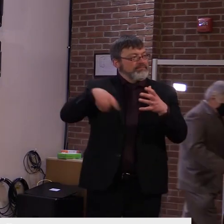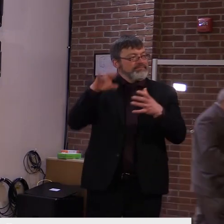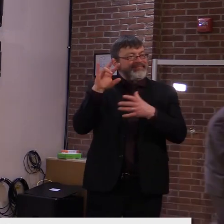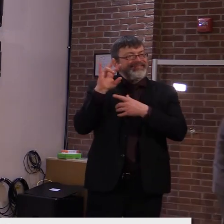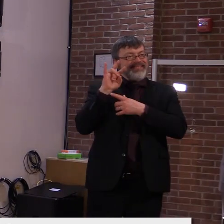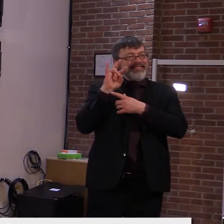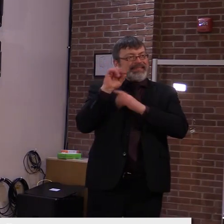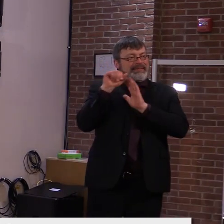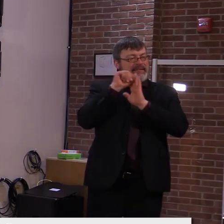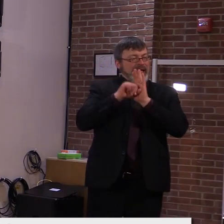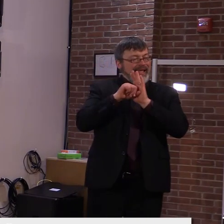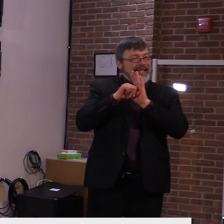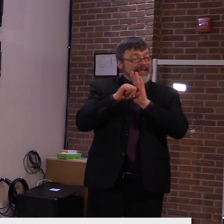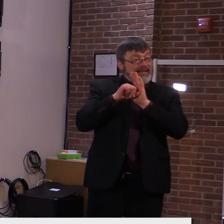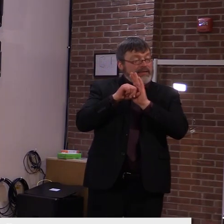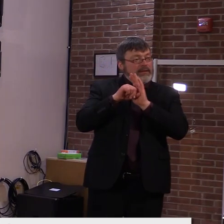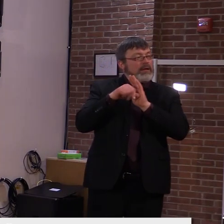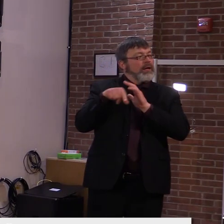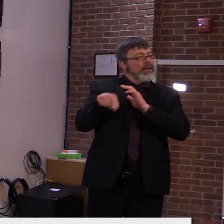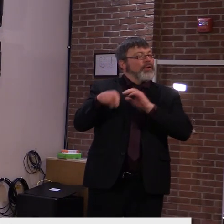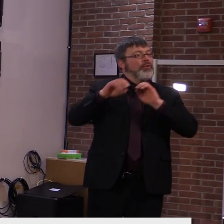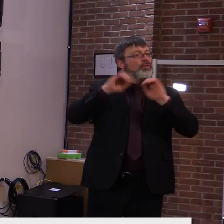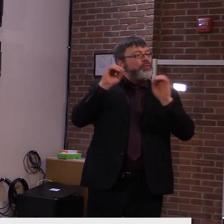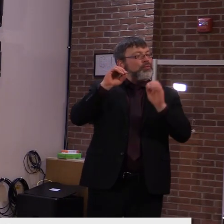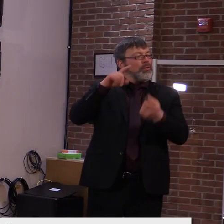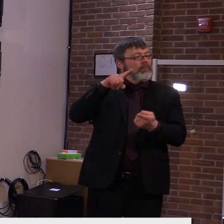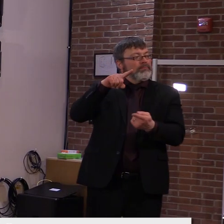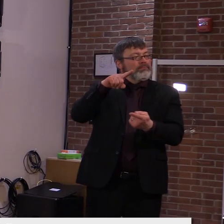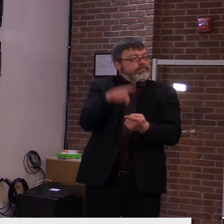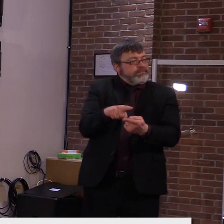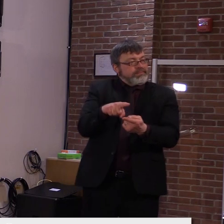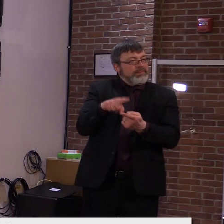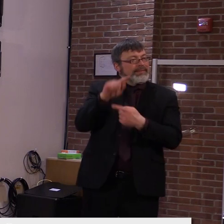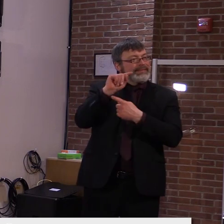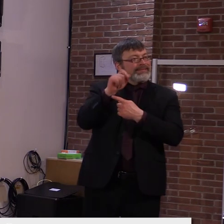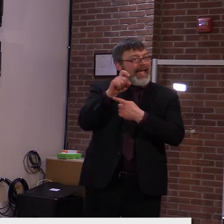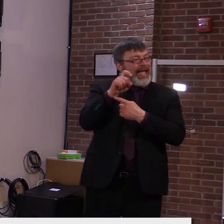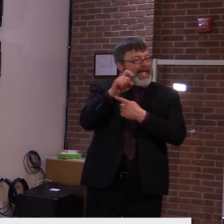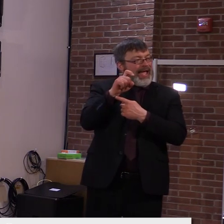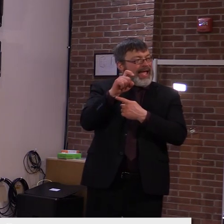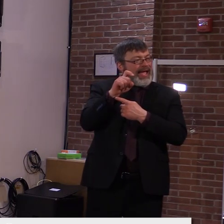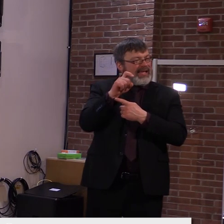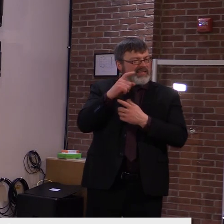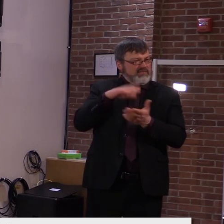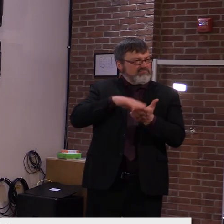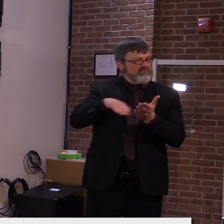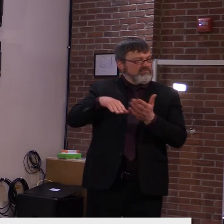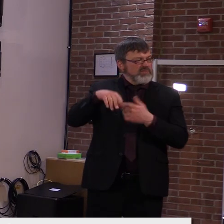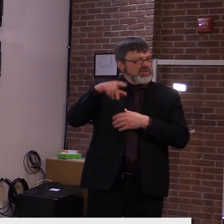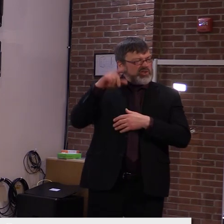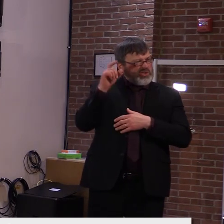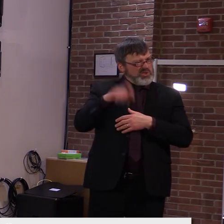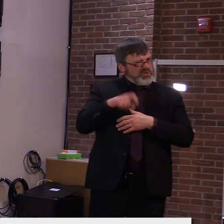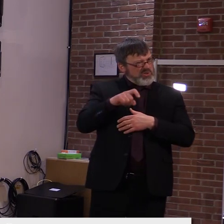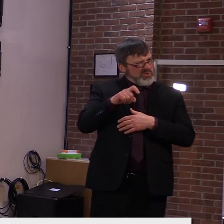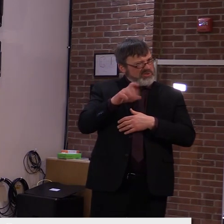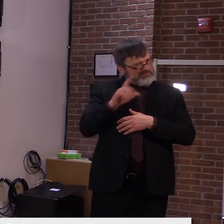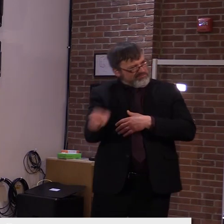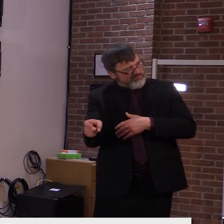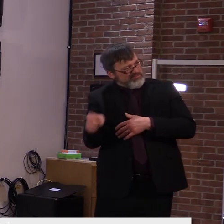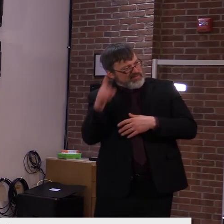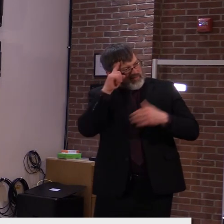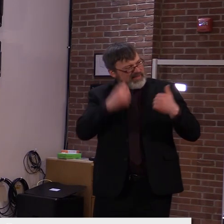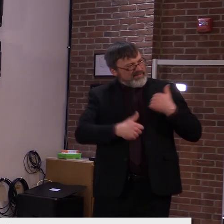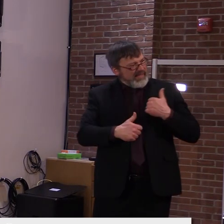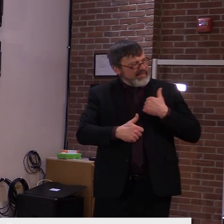You've expressed your support for the exemption included in, I think, this budget this year. But the exemption bill is apparently